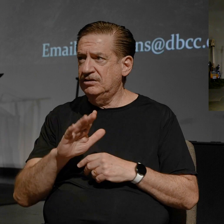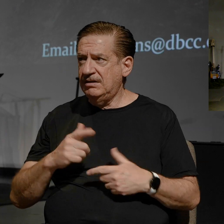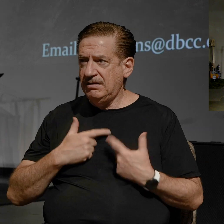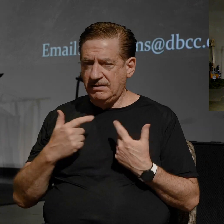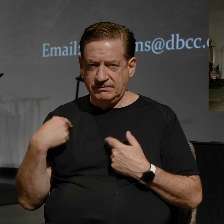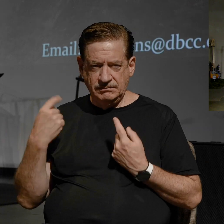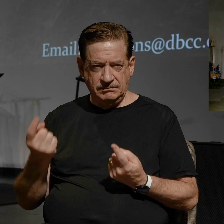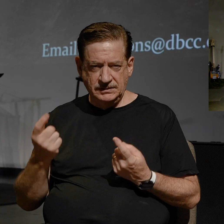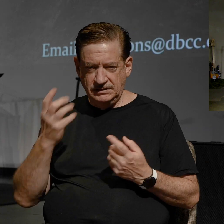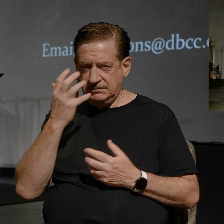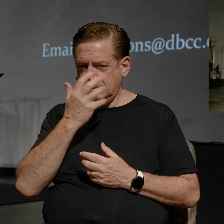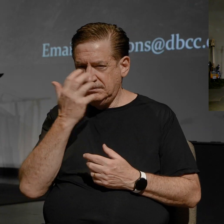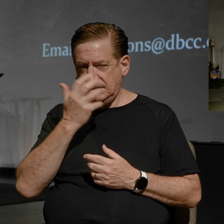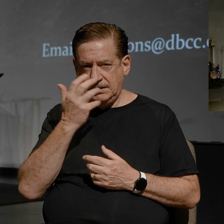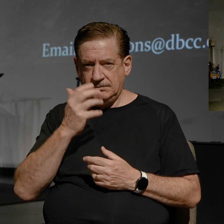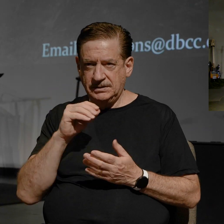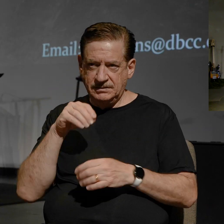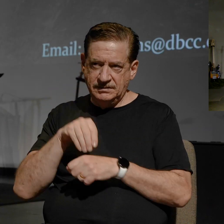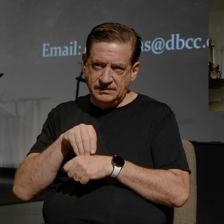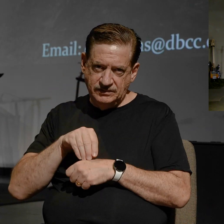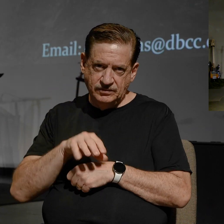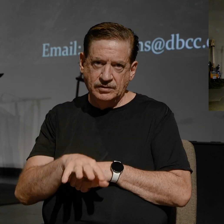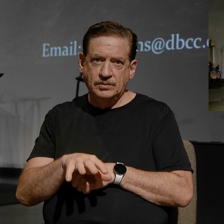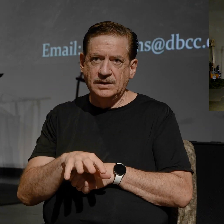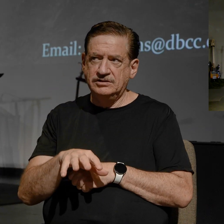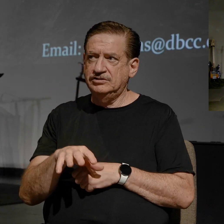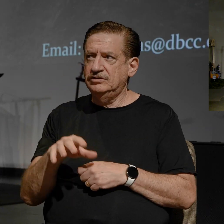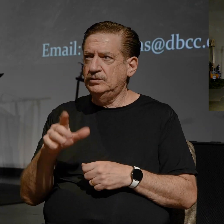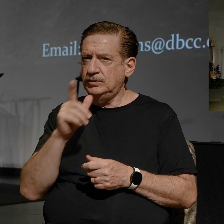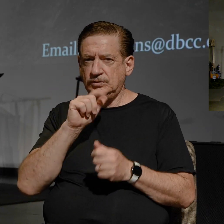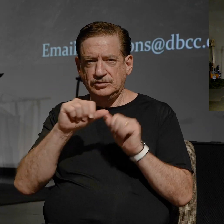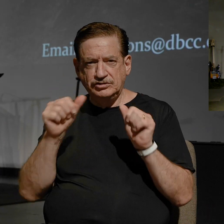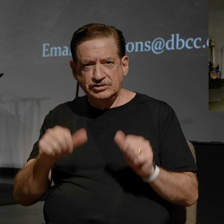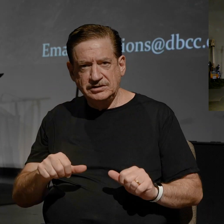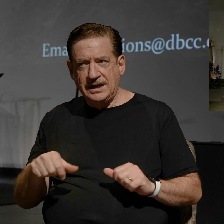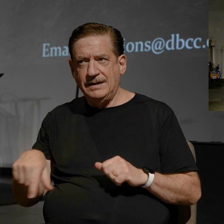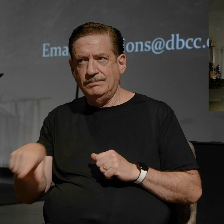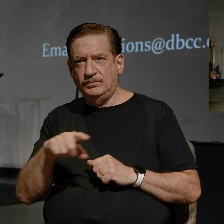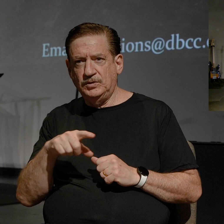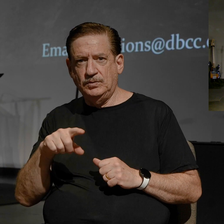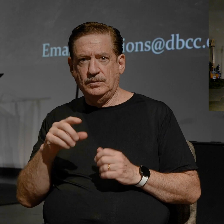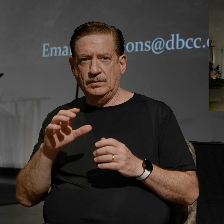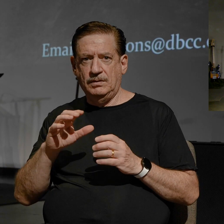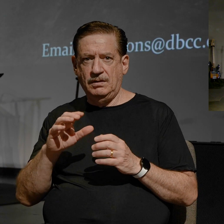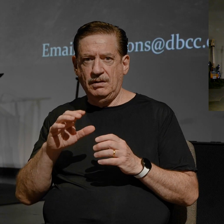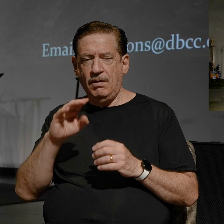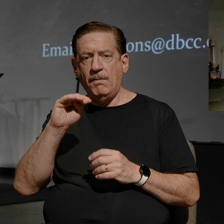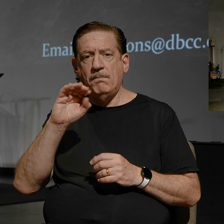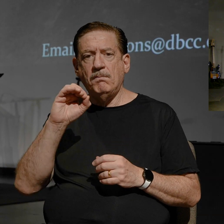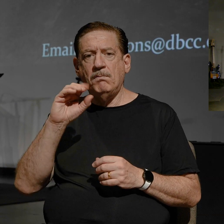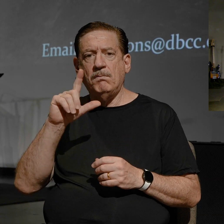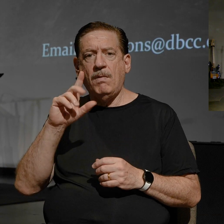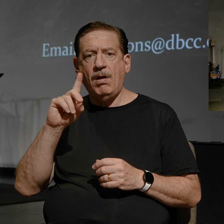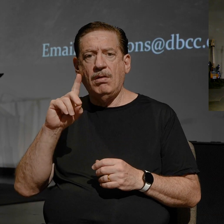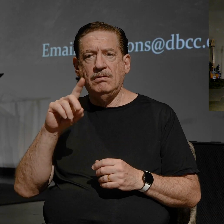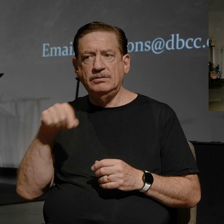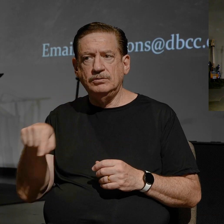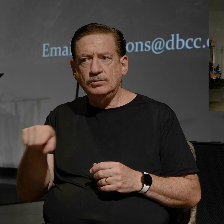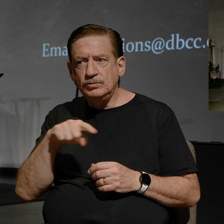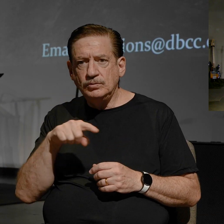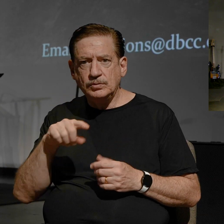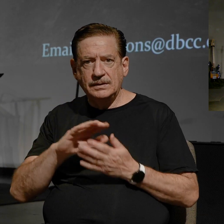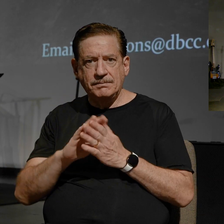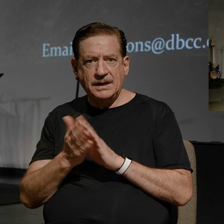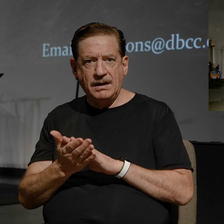been incredibly influential, that have shaped you and molded you to become the people you are today. Now,